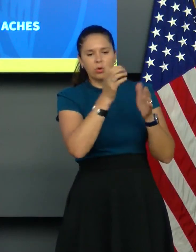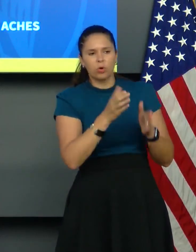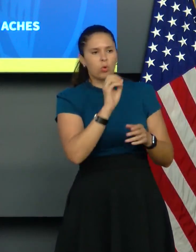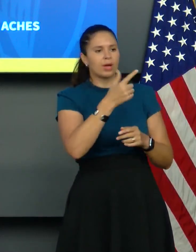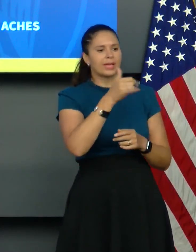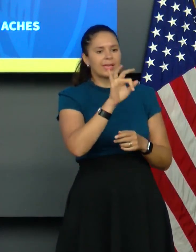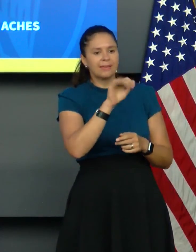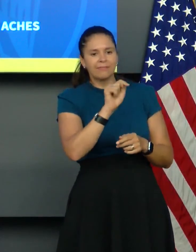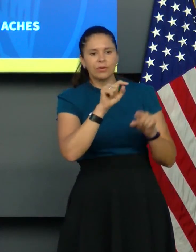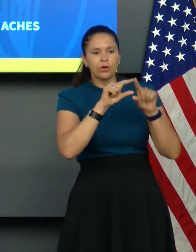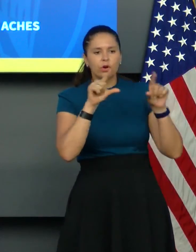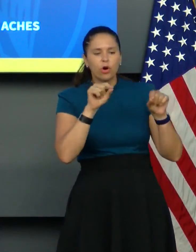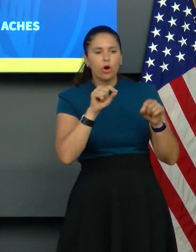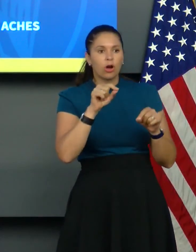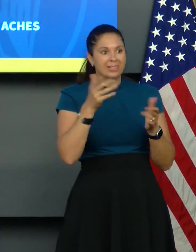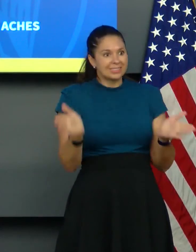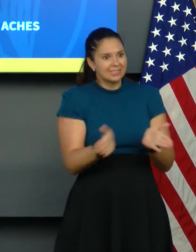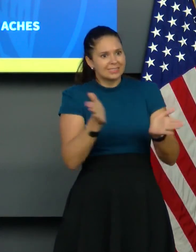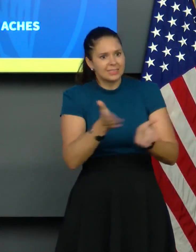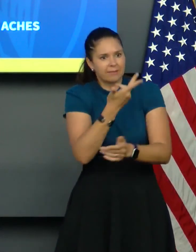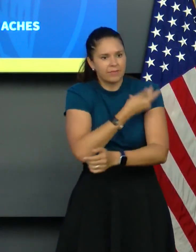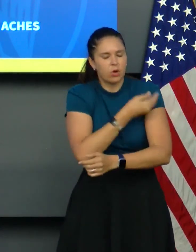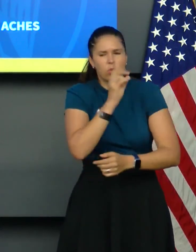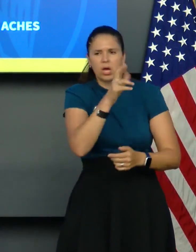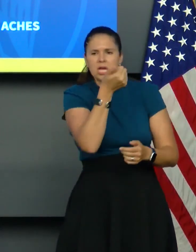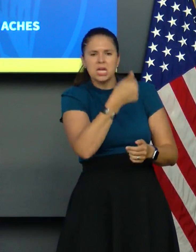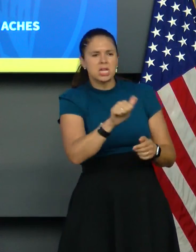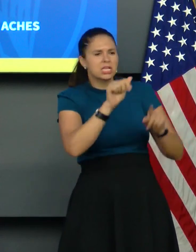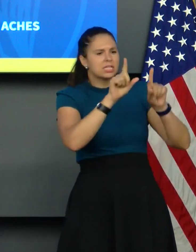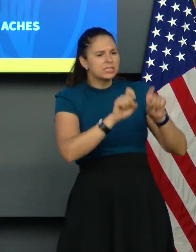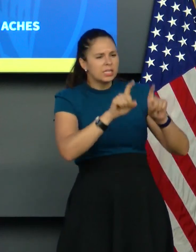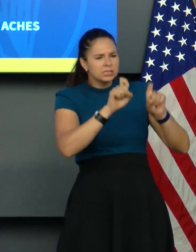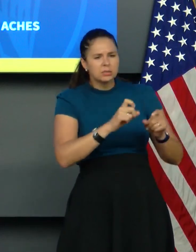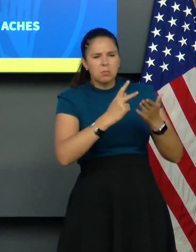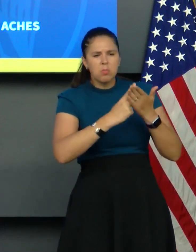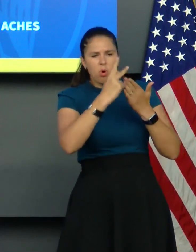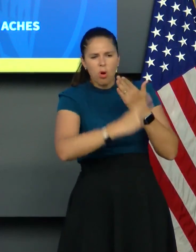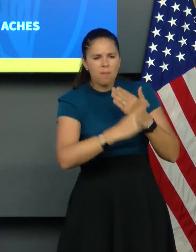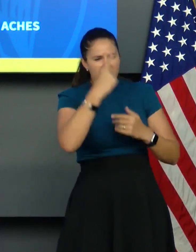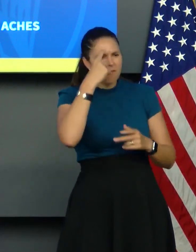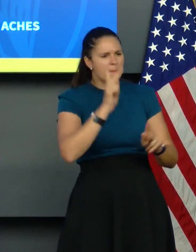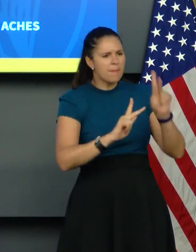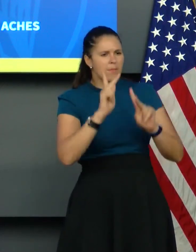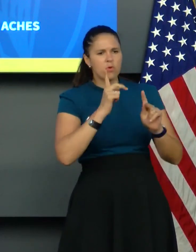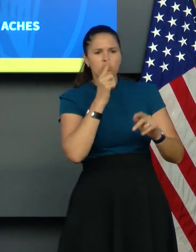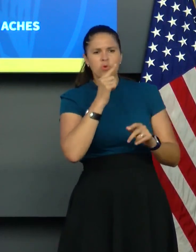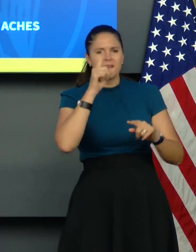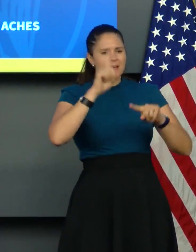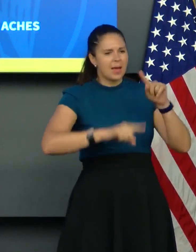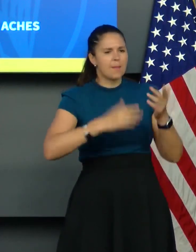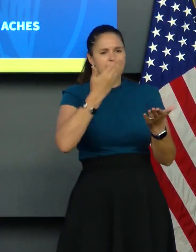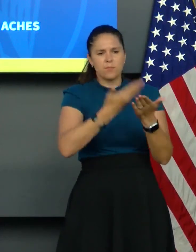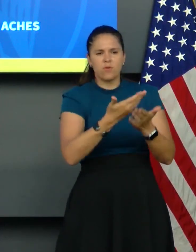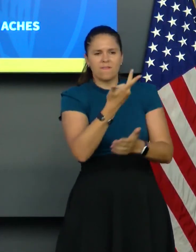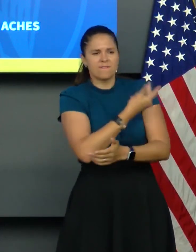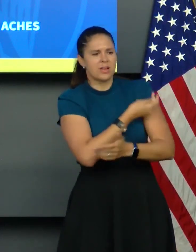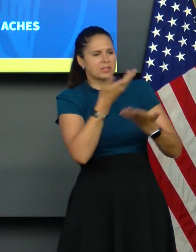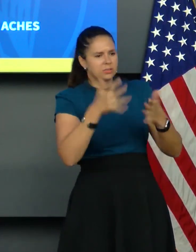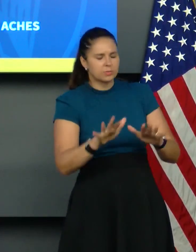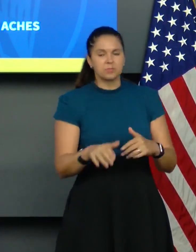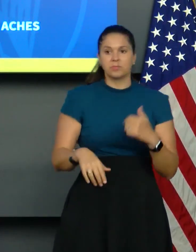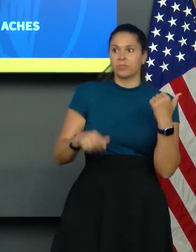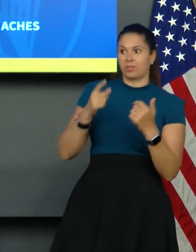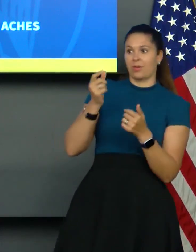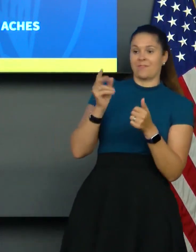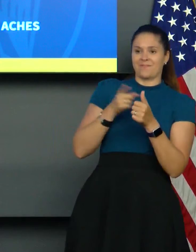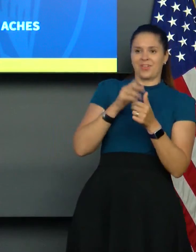gift card to get vaccinated, or any sort of testing program for people who can't prove that they're vaccinated? Well, first of